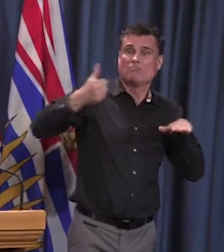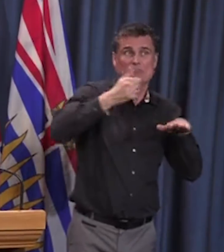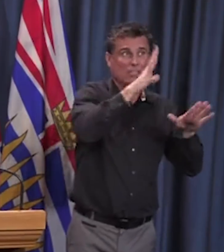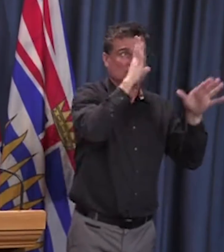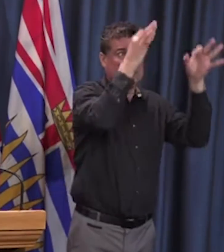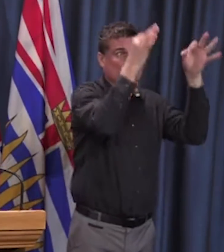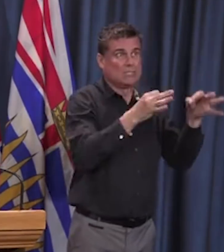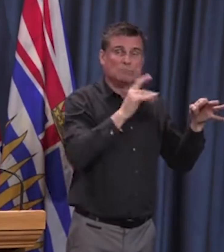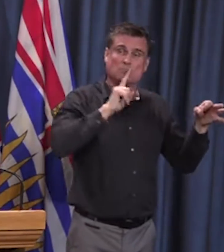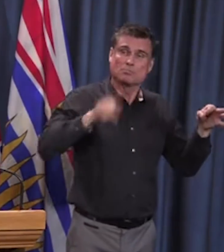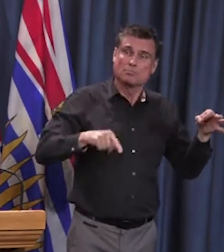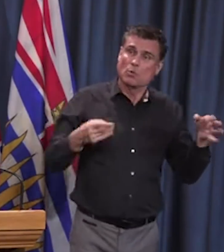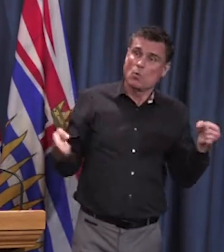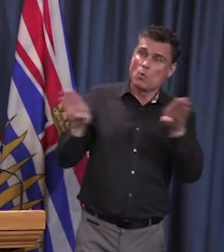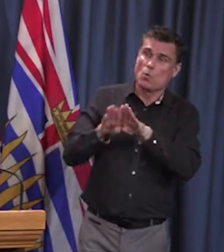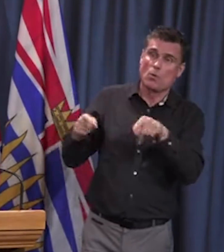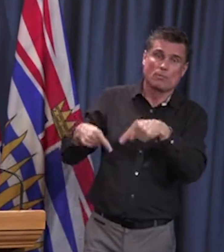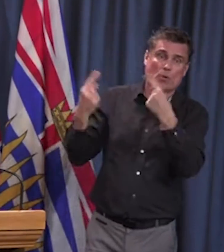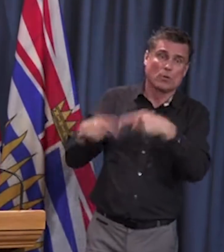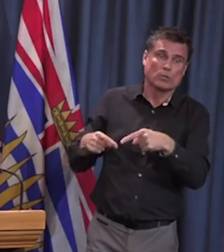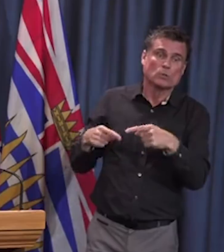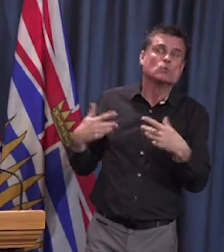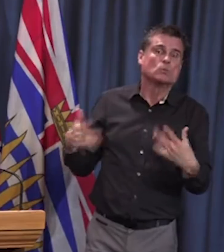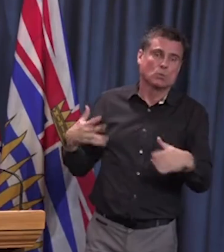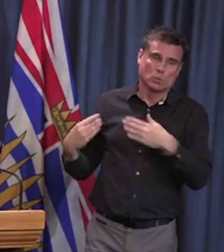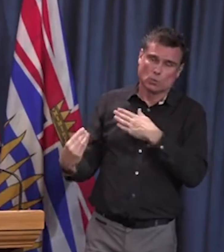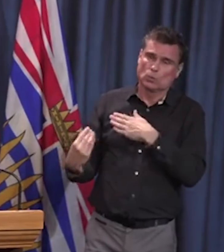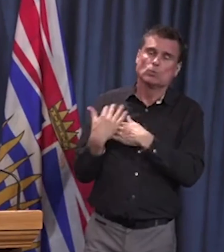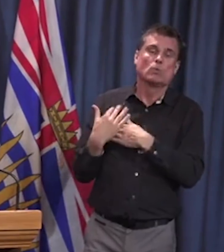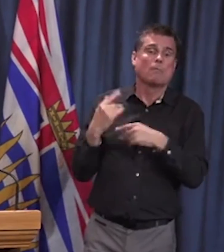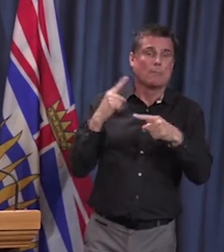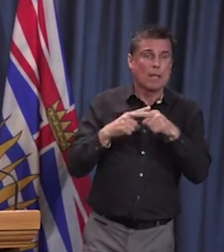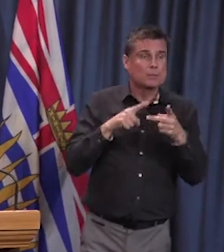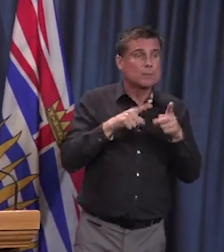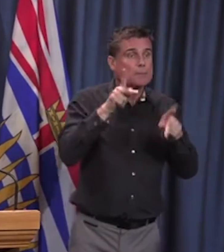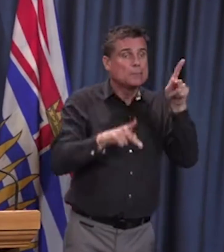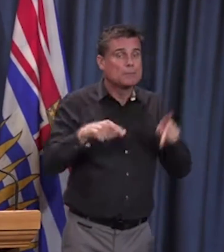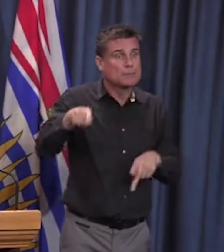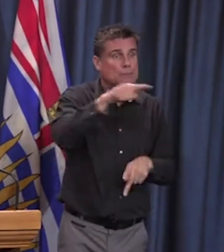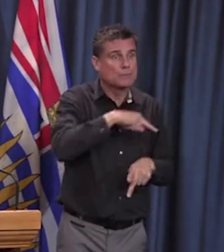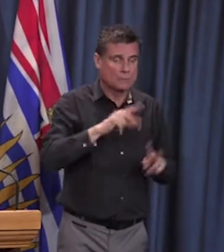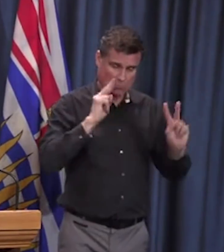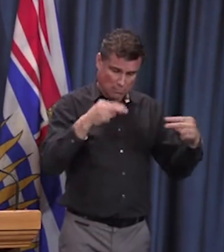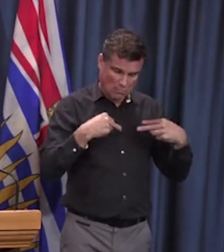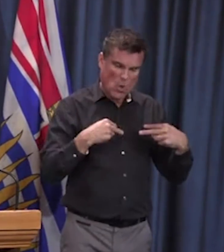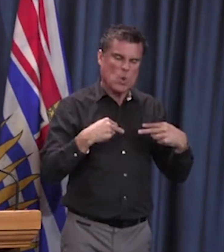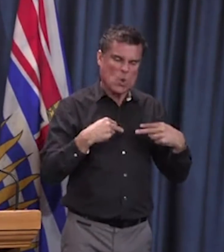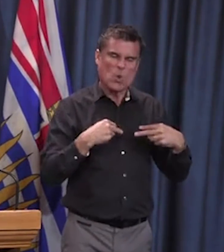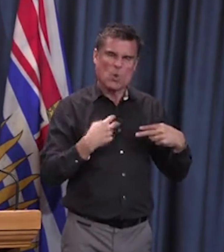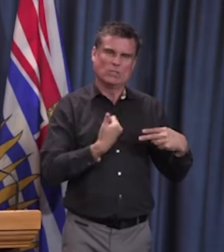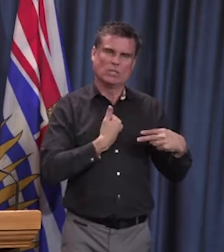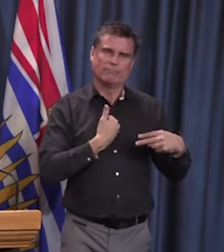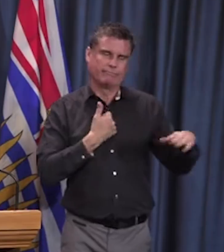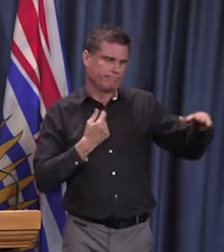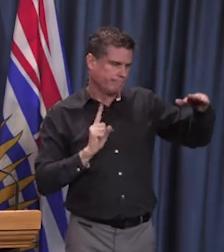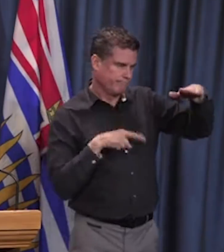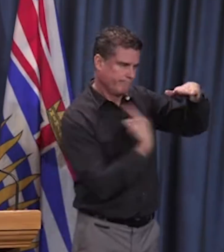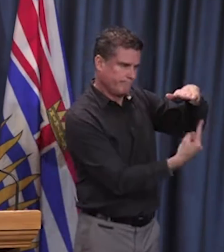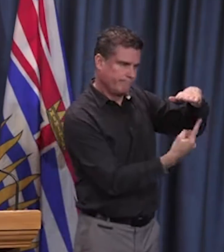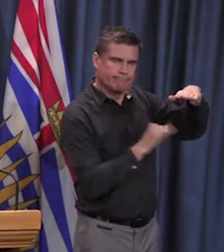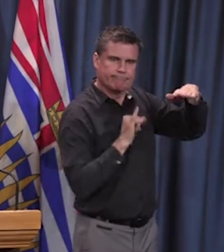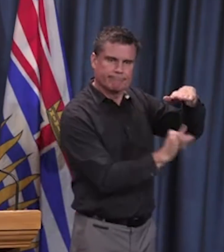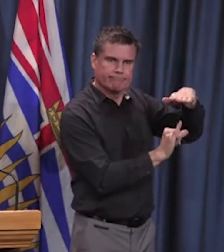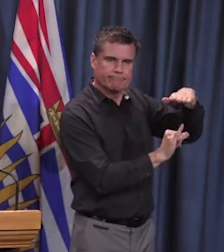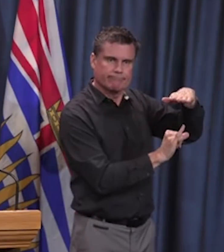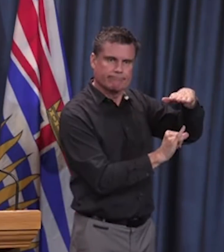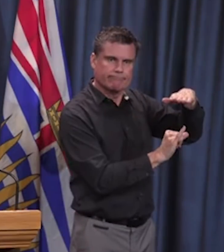and self-isolate. I better do what I'm being asked to do to contribute to us getting through this and flattening the curve. So